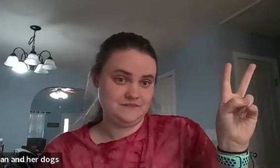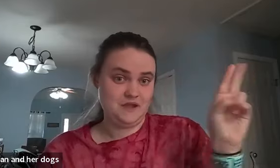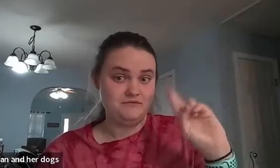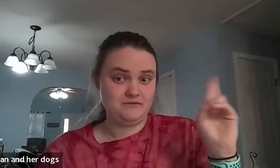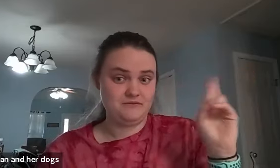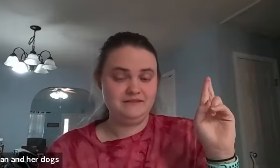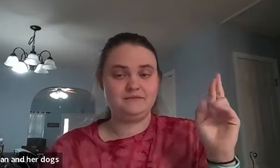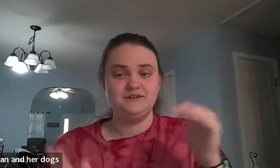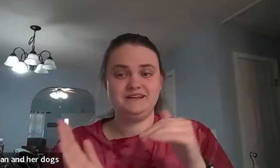Okay, ready? I'm gonna do it again.